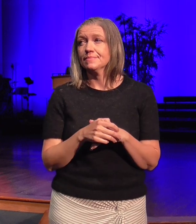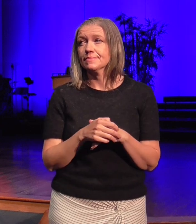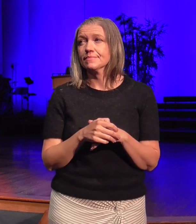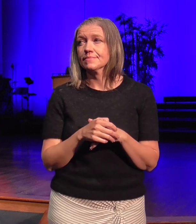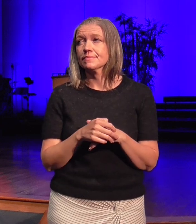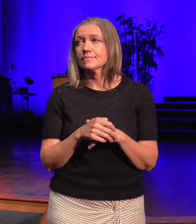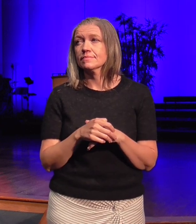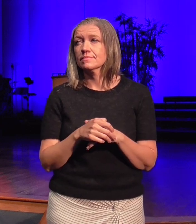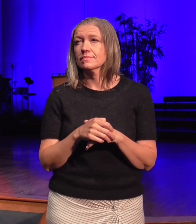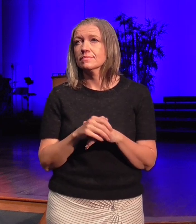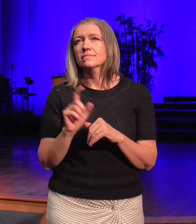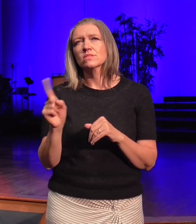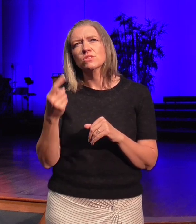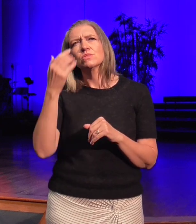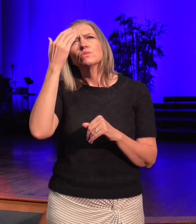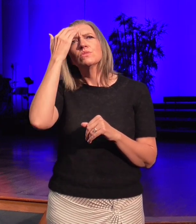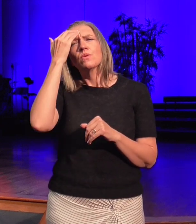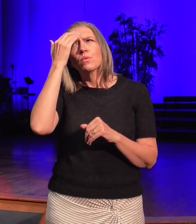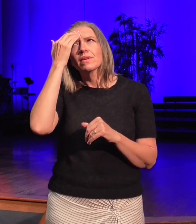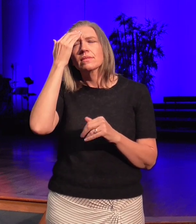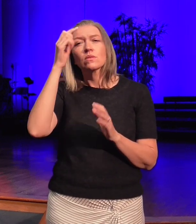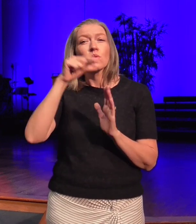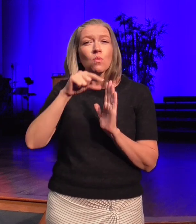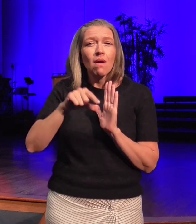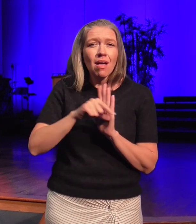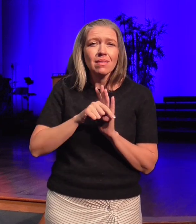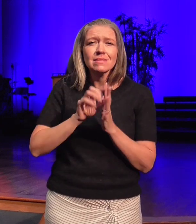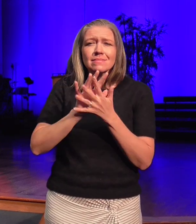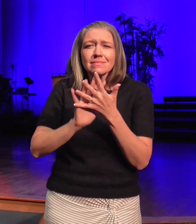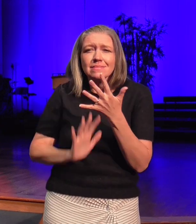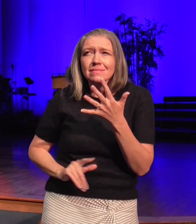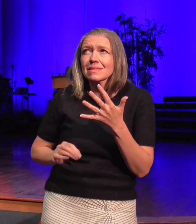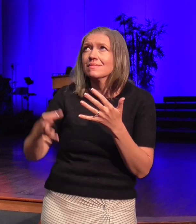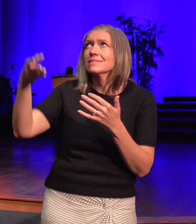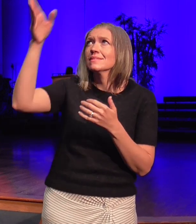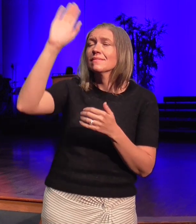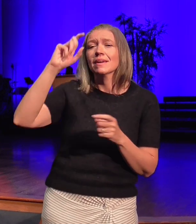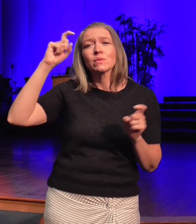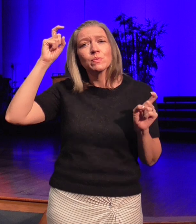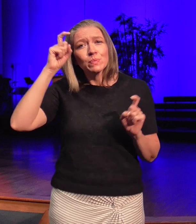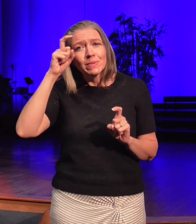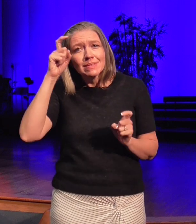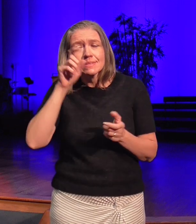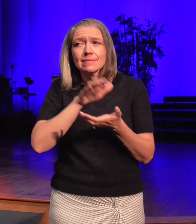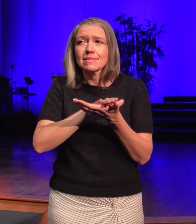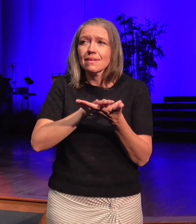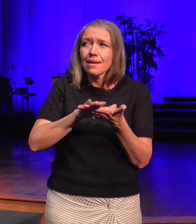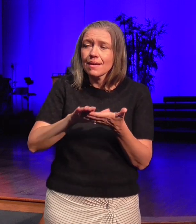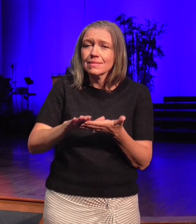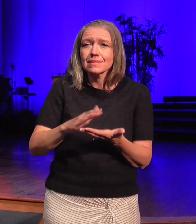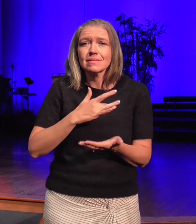And just knowing that all those qualities of the divine, wisdom and kindness and compassion,